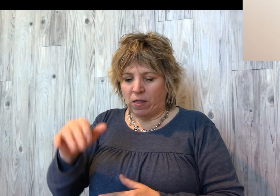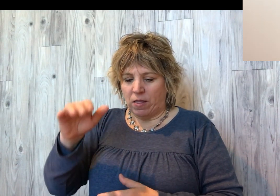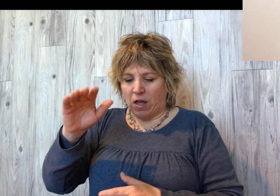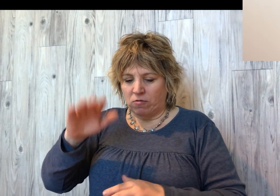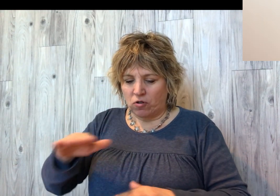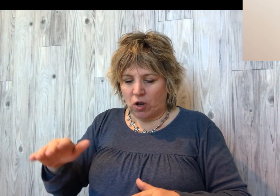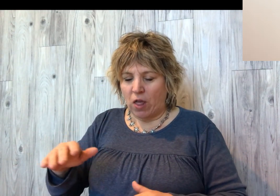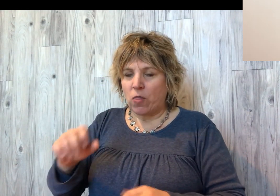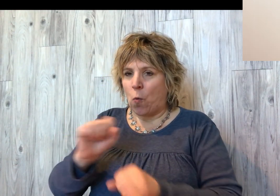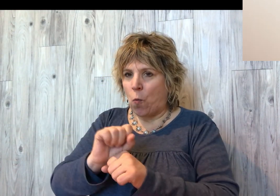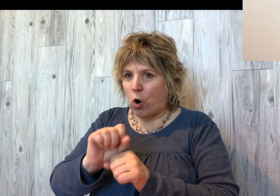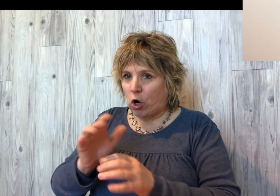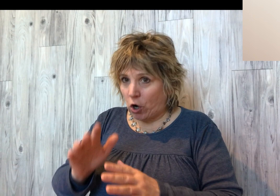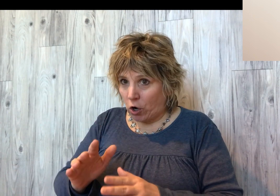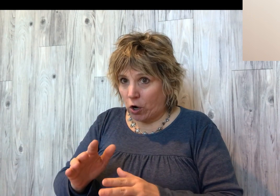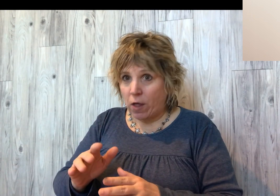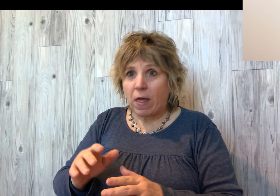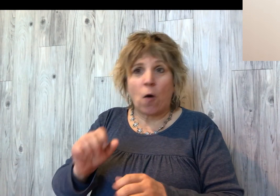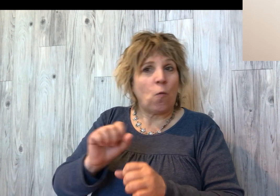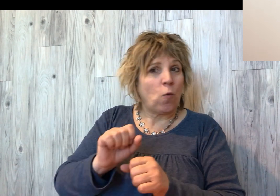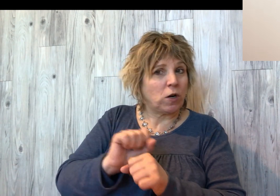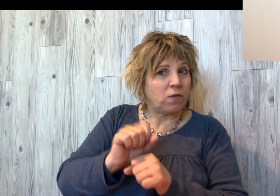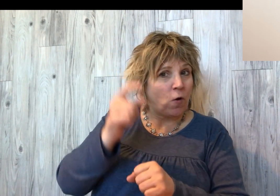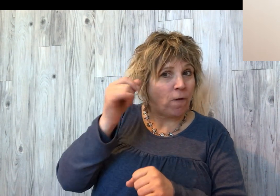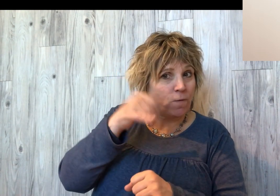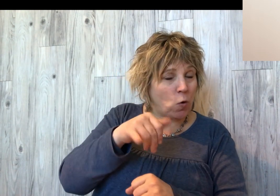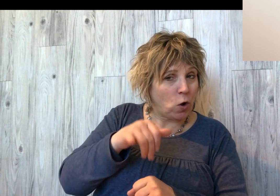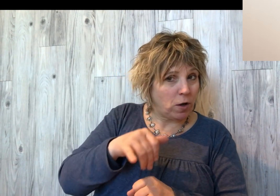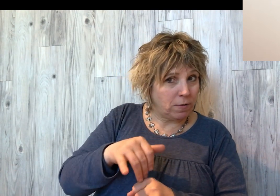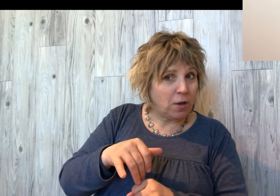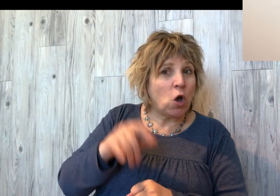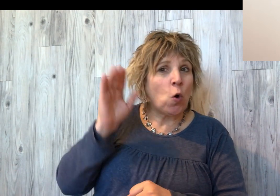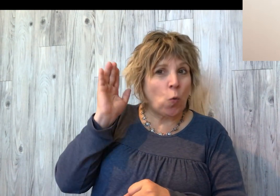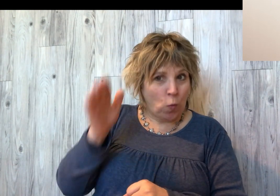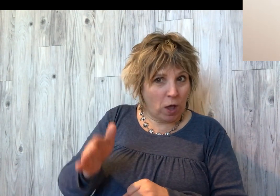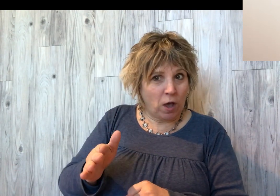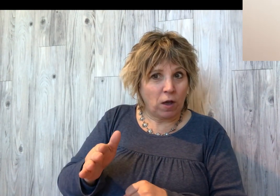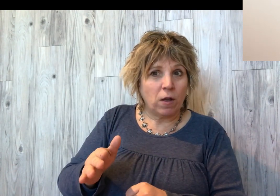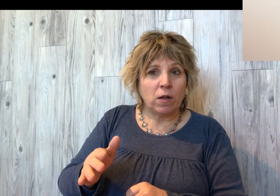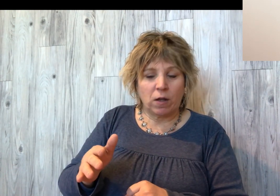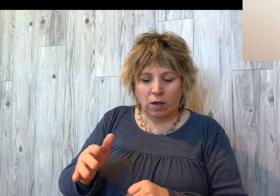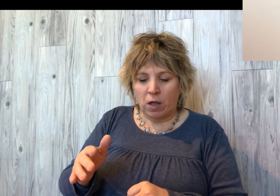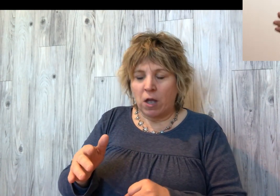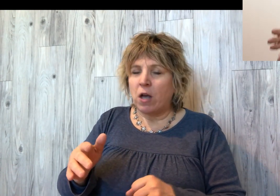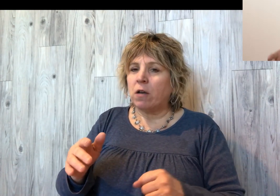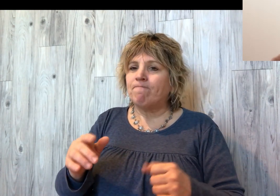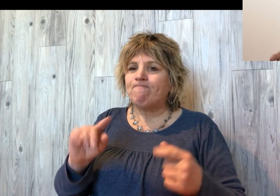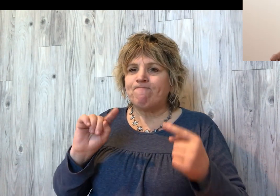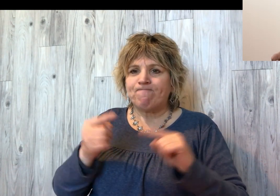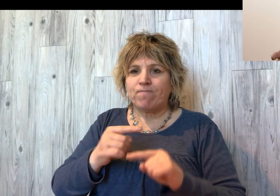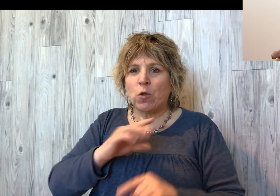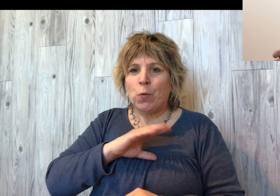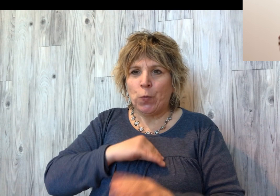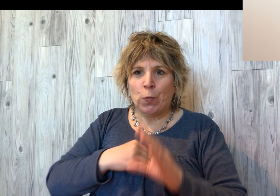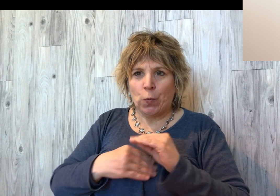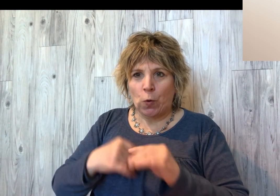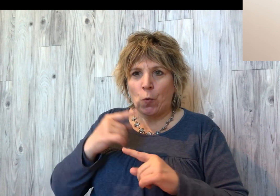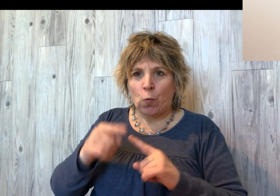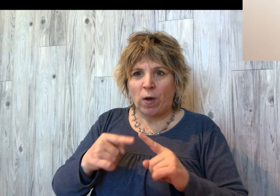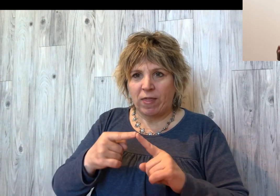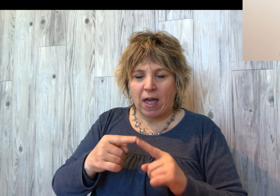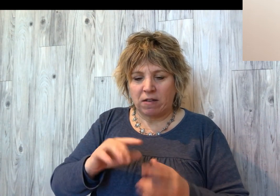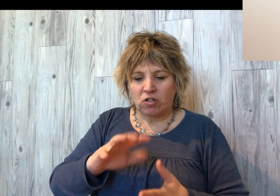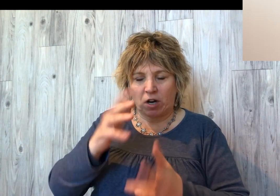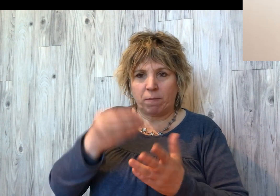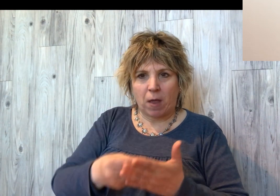business partner of a fool, the employee that works for a fool, eventually you will get hurt. When